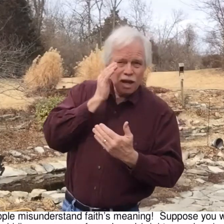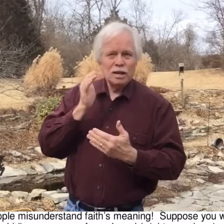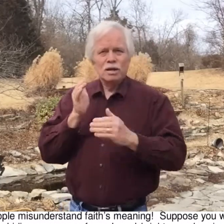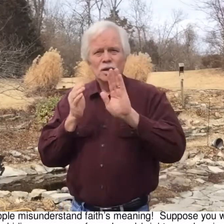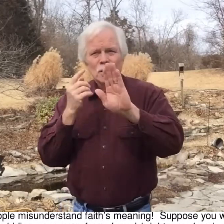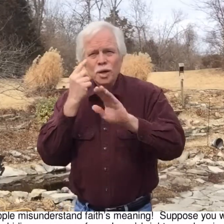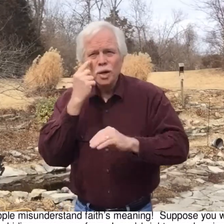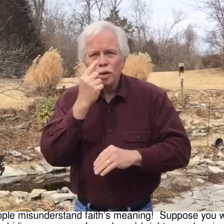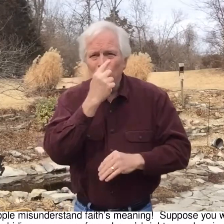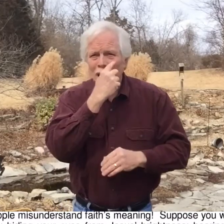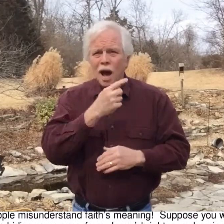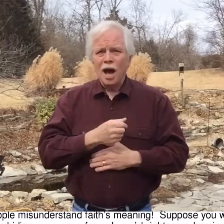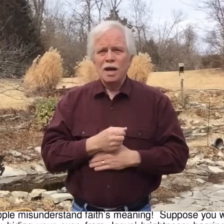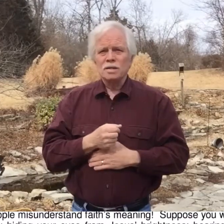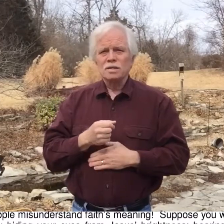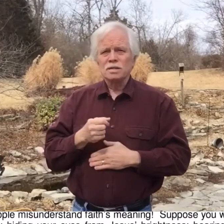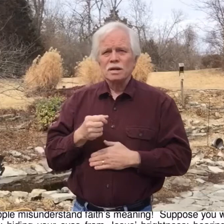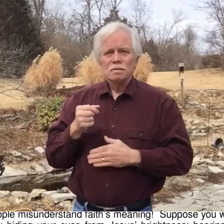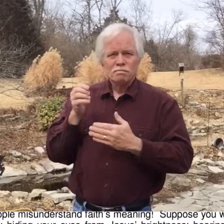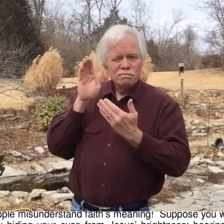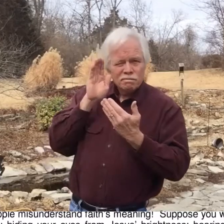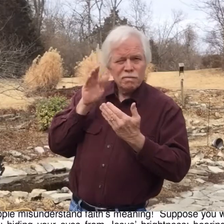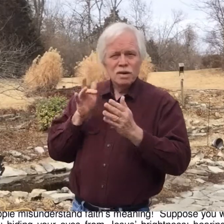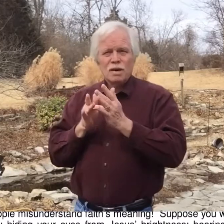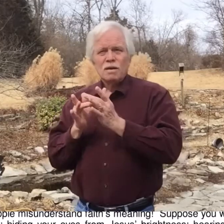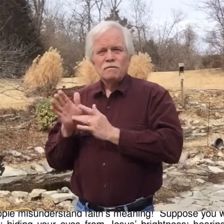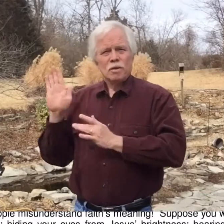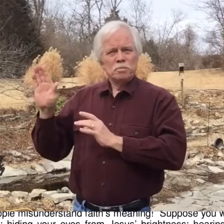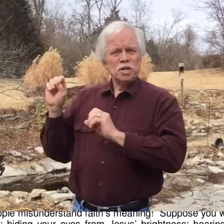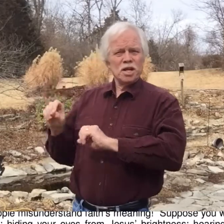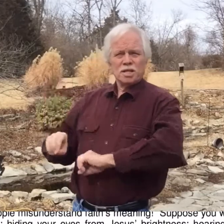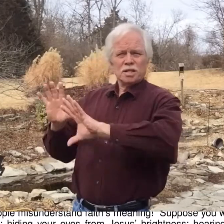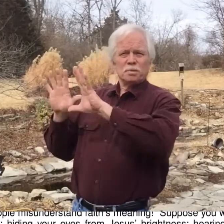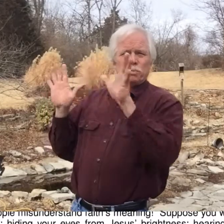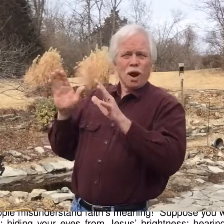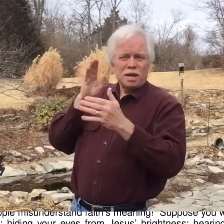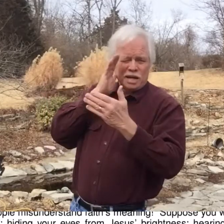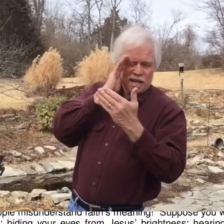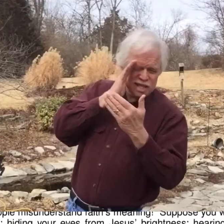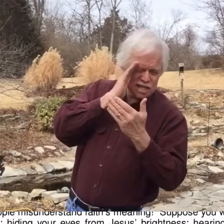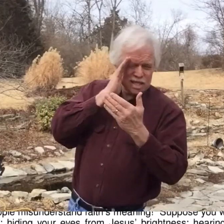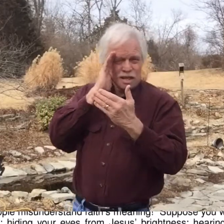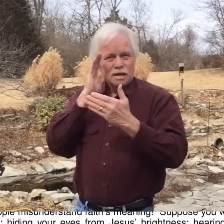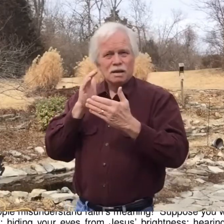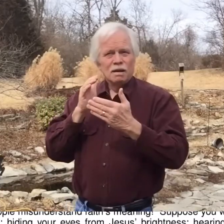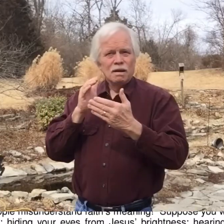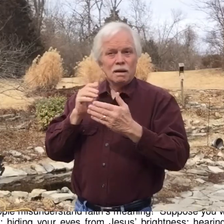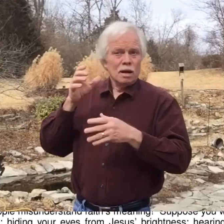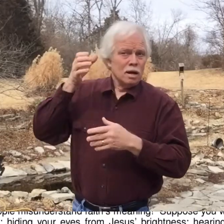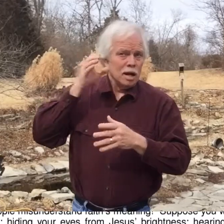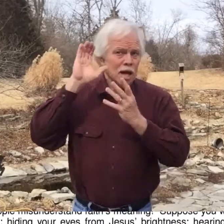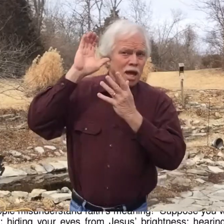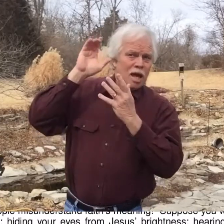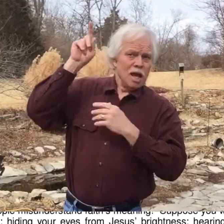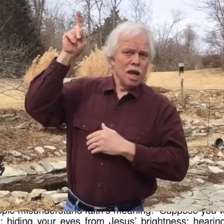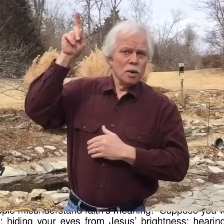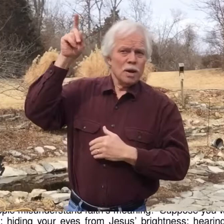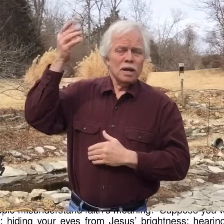your eyes from Jesus' brightness, hearing